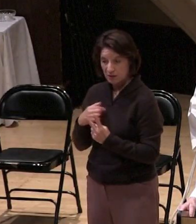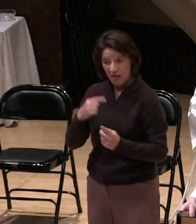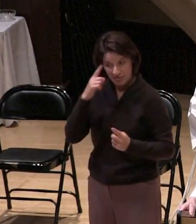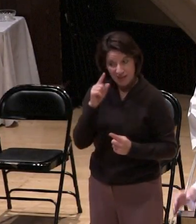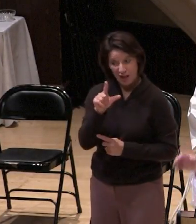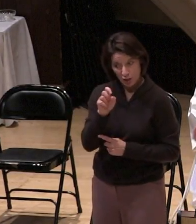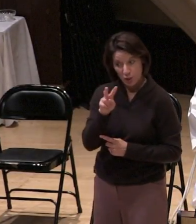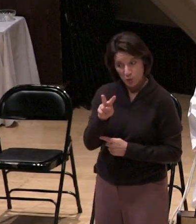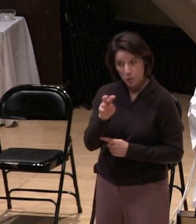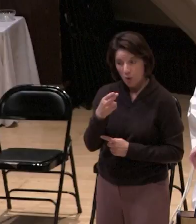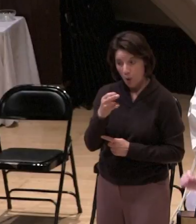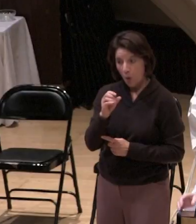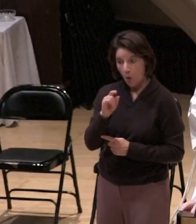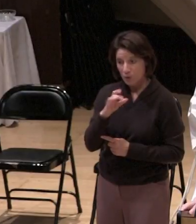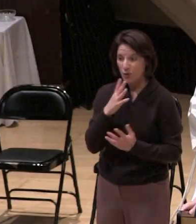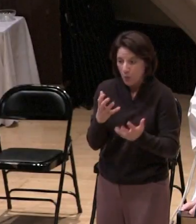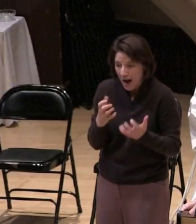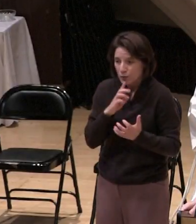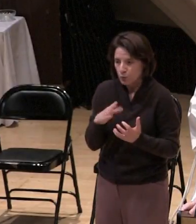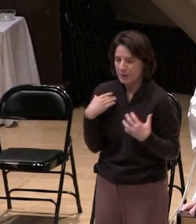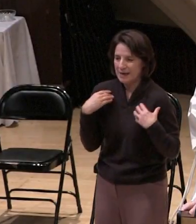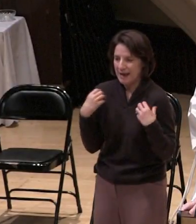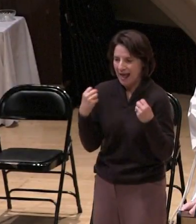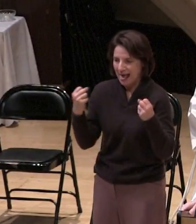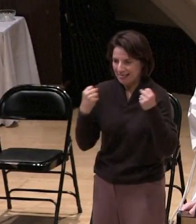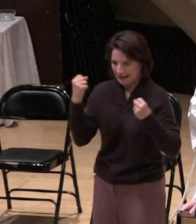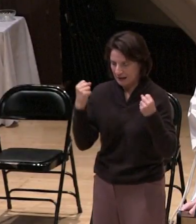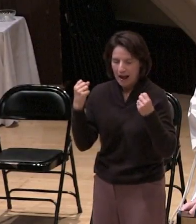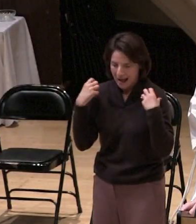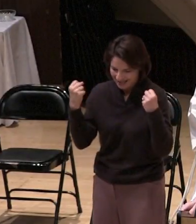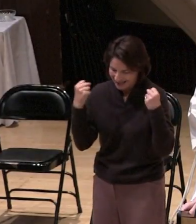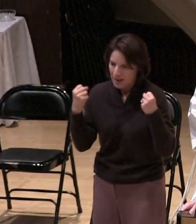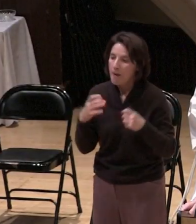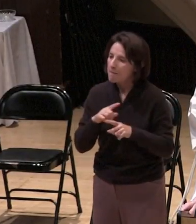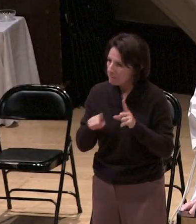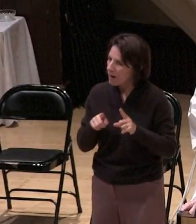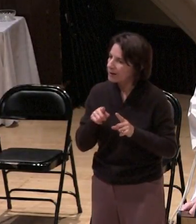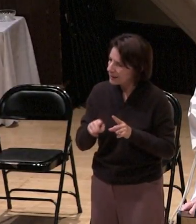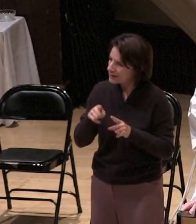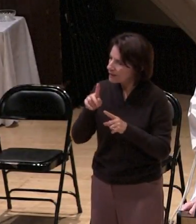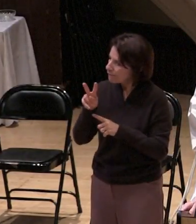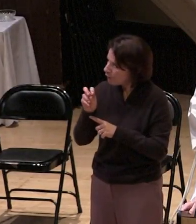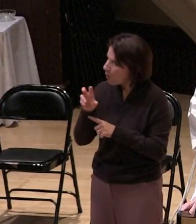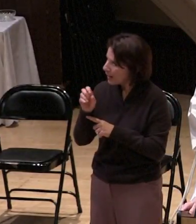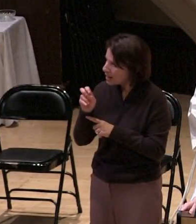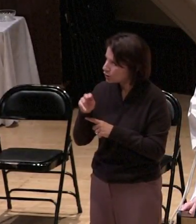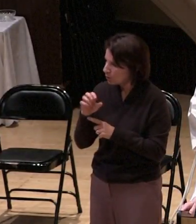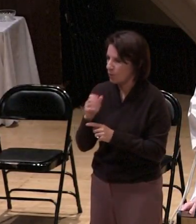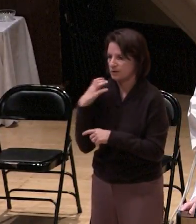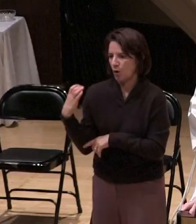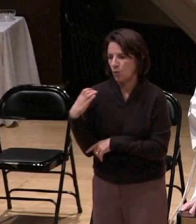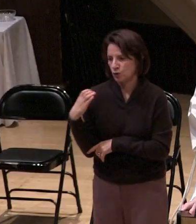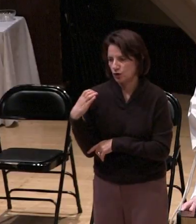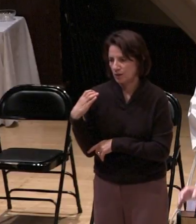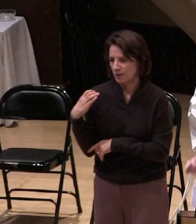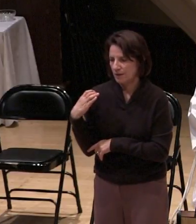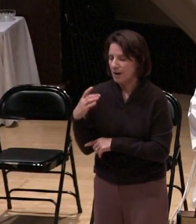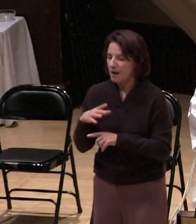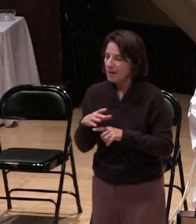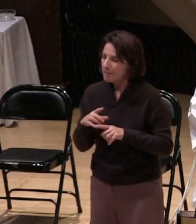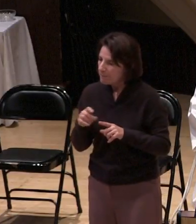athlete, but his vocation was to be a coach. But they do feel that their life isn't